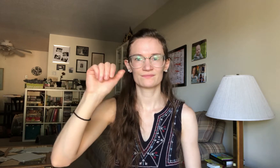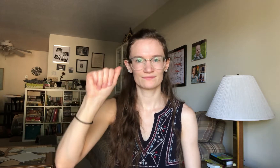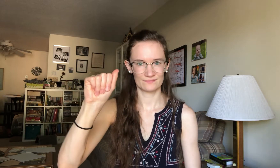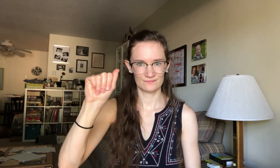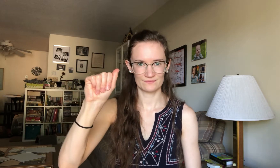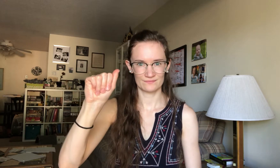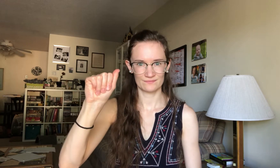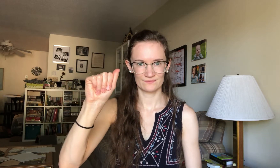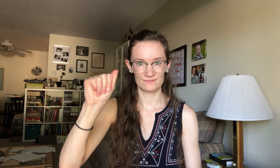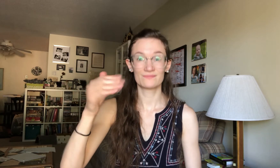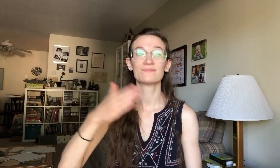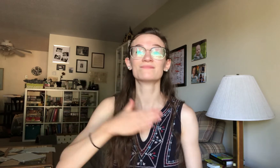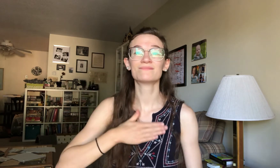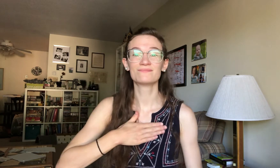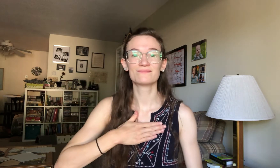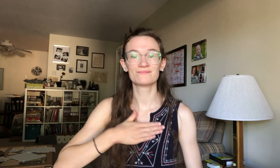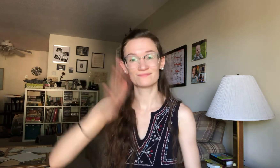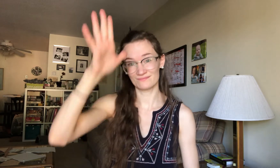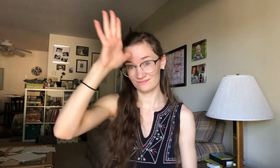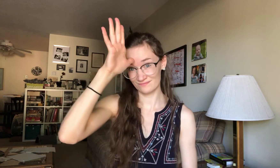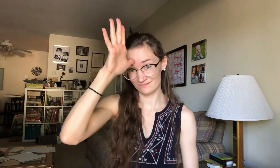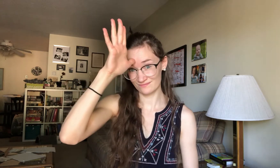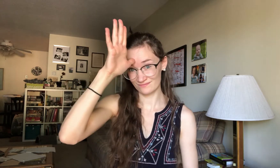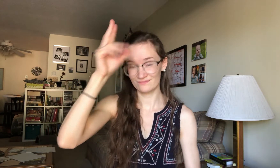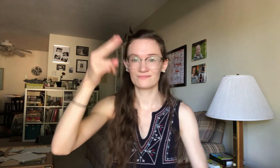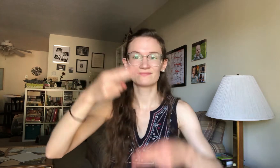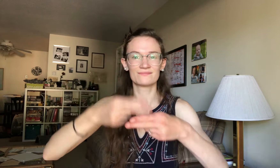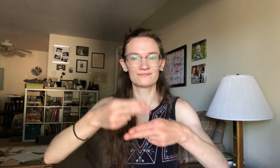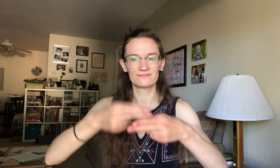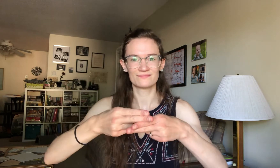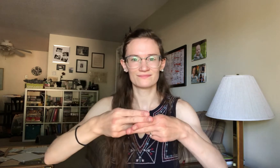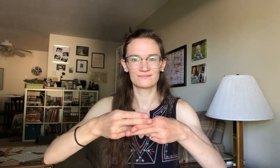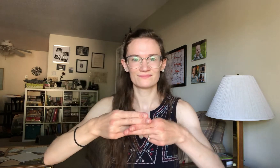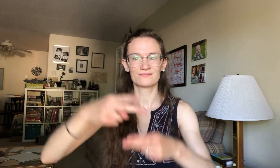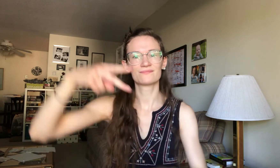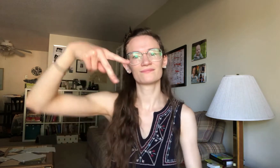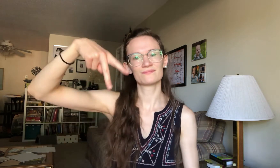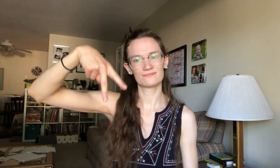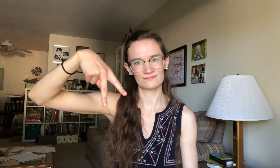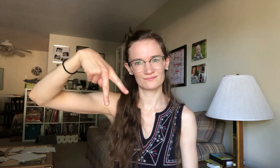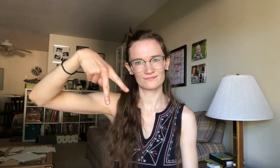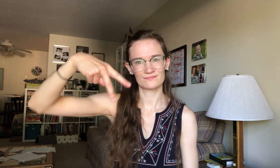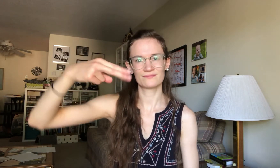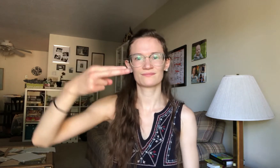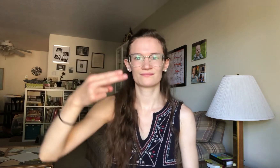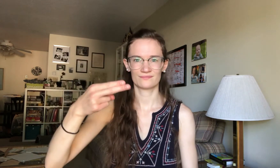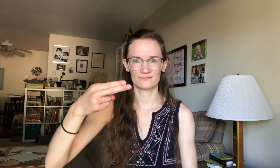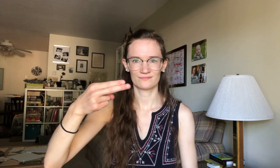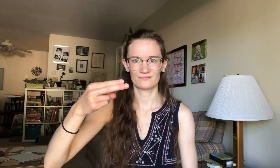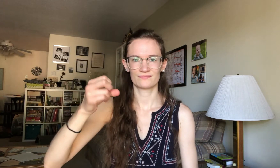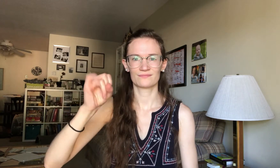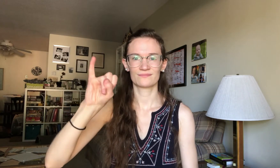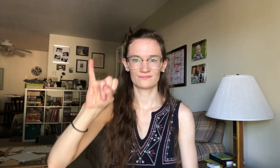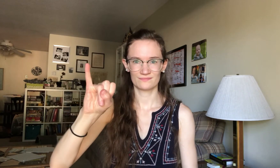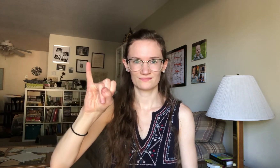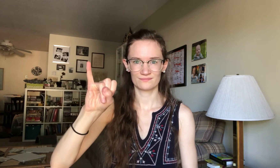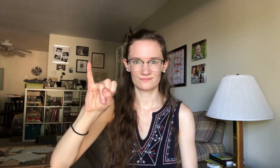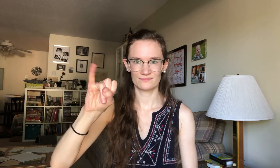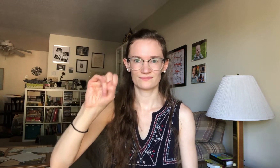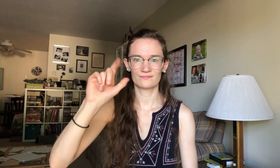others. Slow practice is so important for that accuracy because someone that you're signing with isn't going to care if you're signing